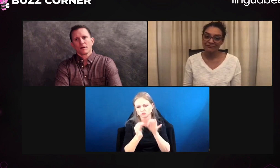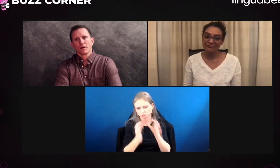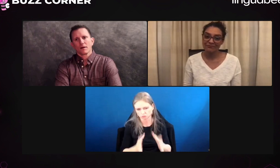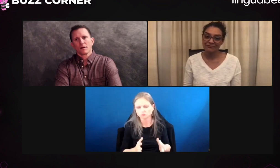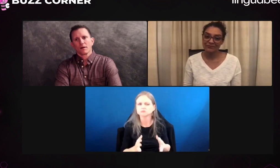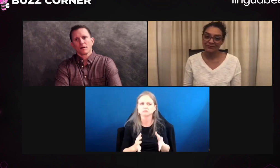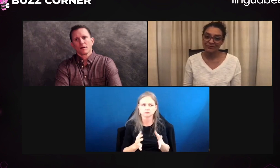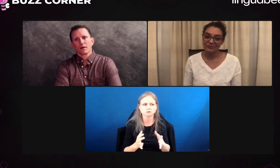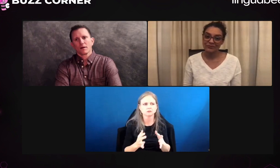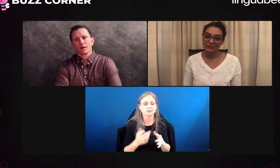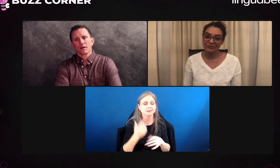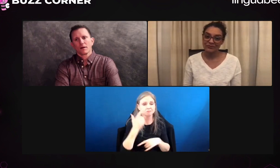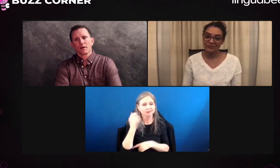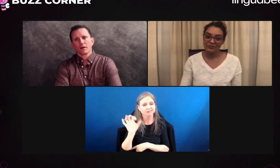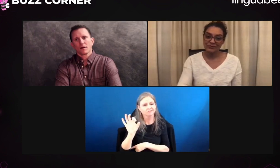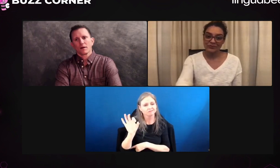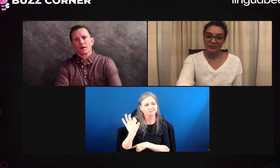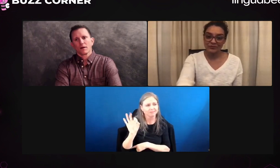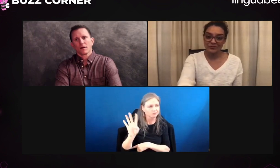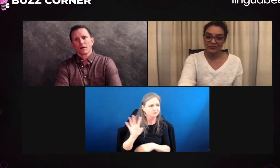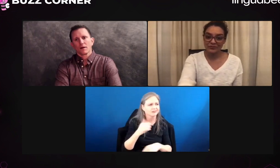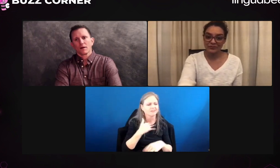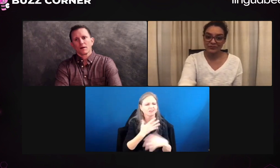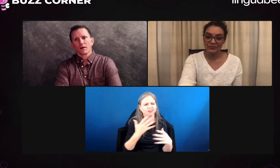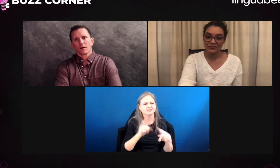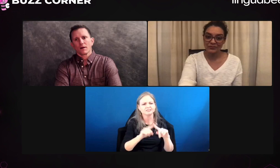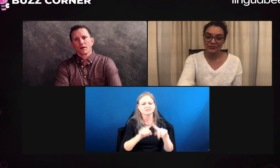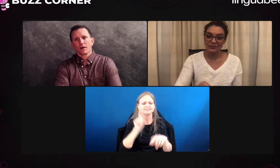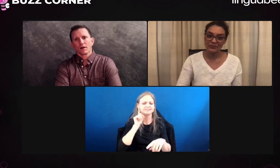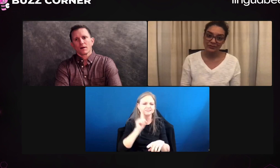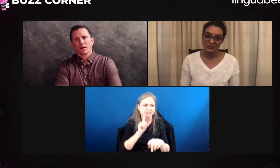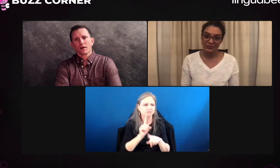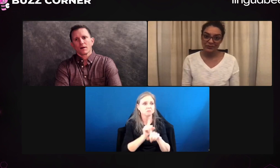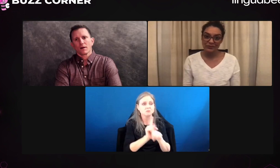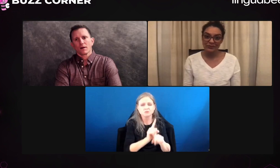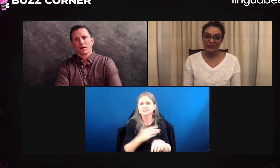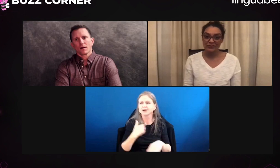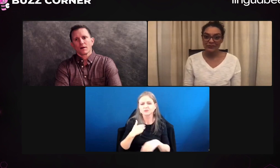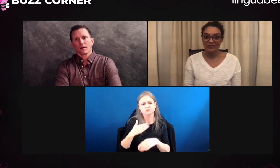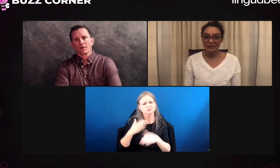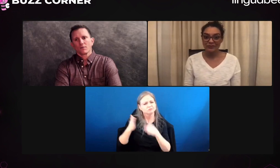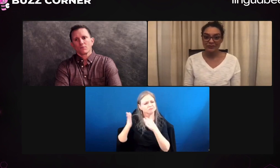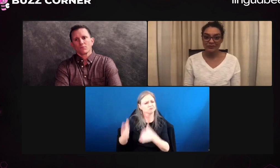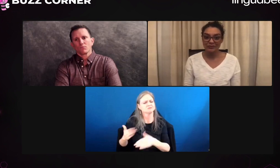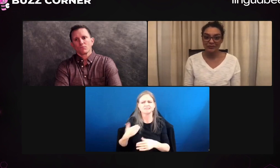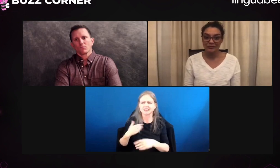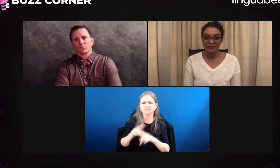interpreters. So when I started using interpreters,